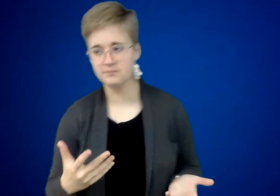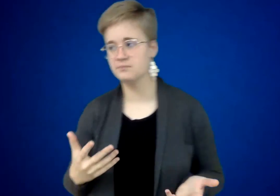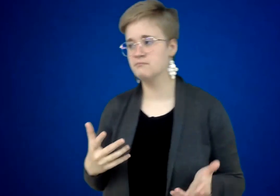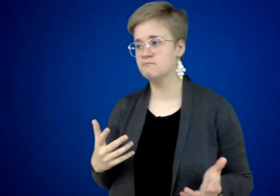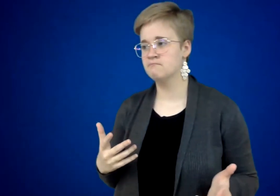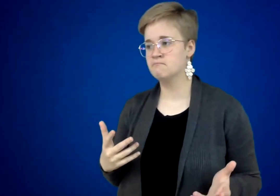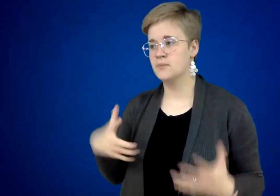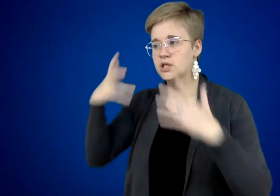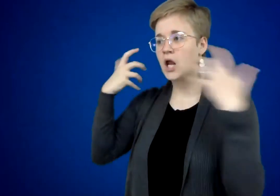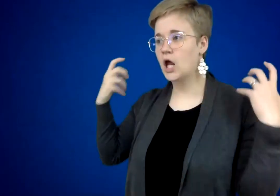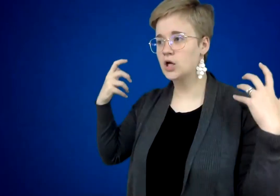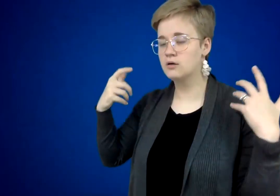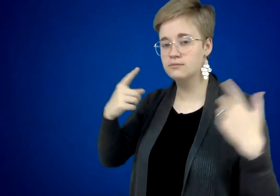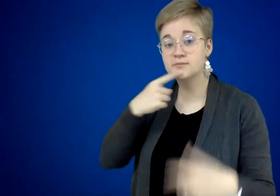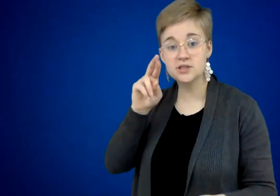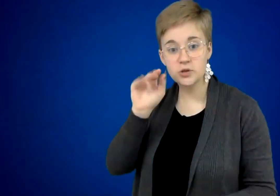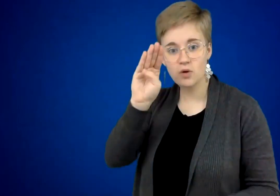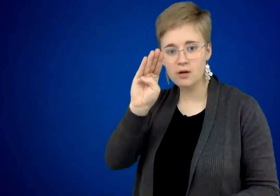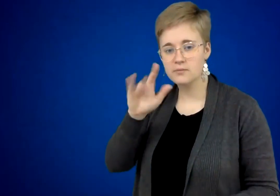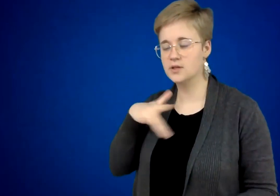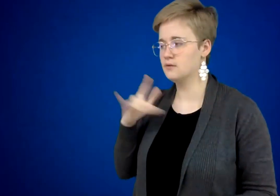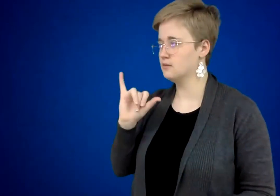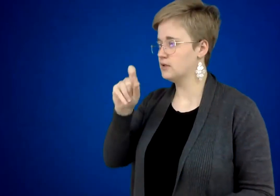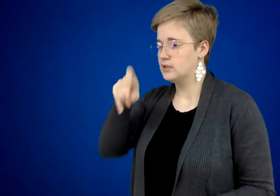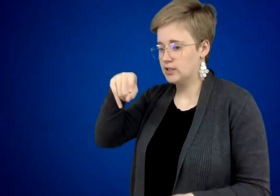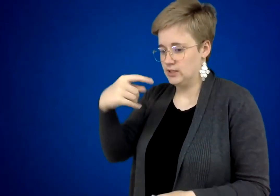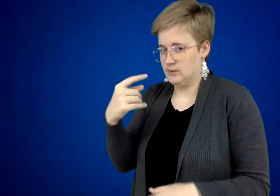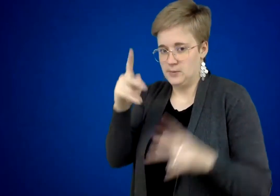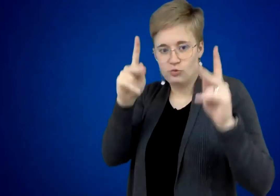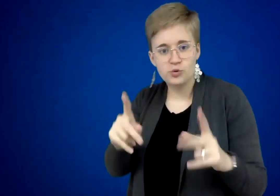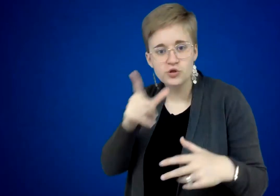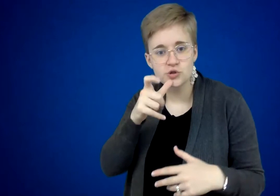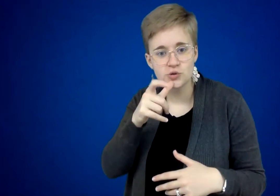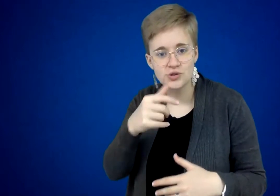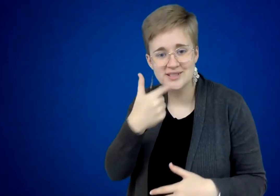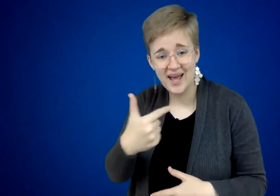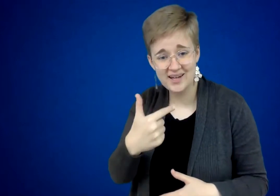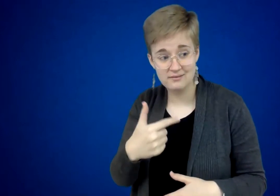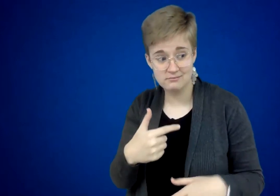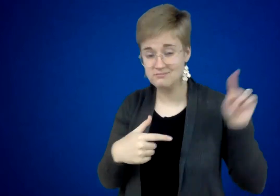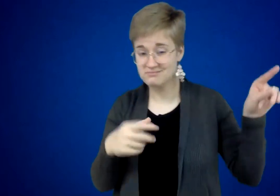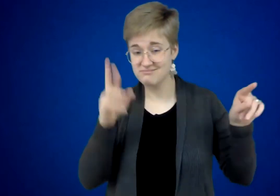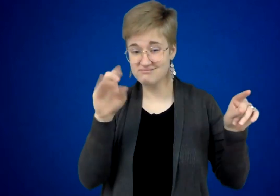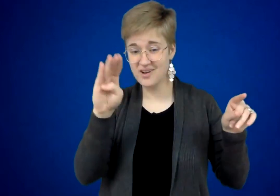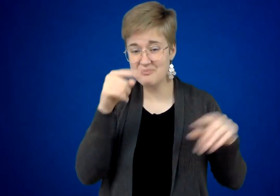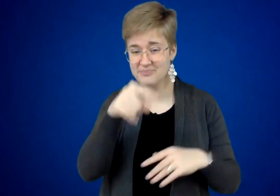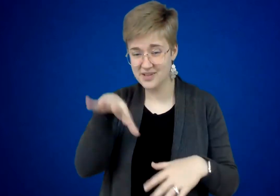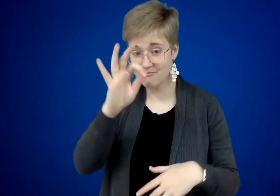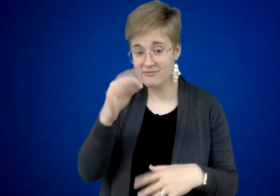said. He felt like he had to be the one who said it. He was the one who found the tiger. He was the one who had the keys